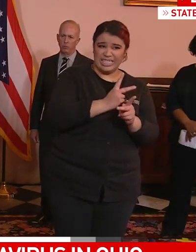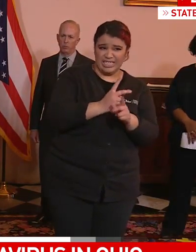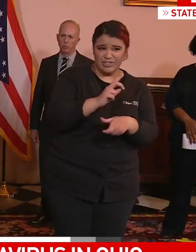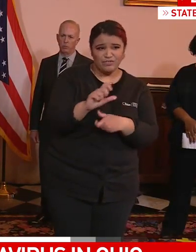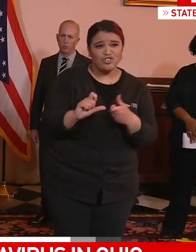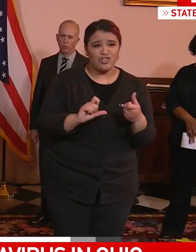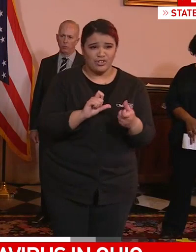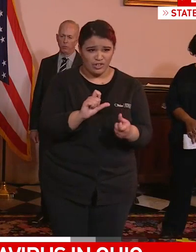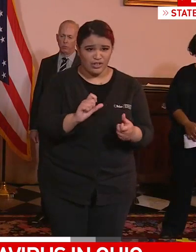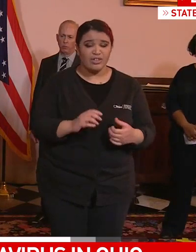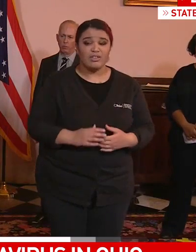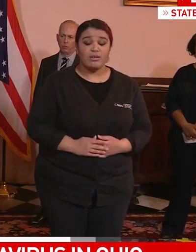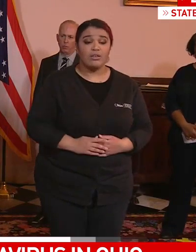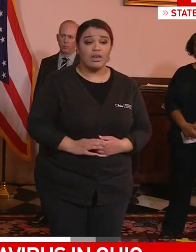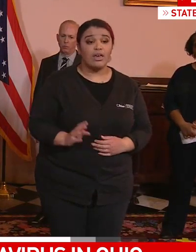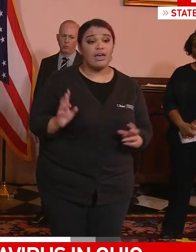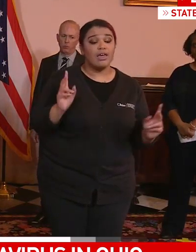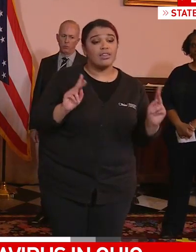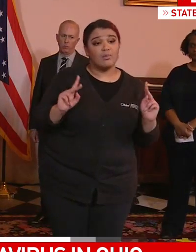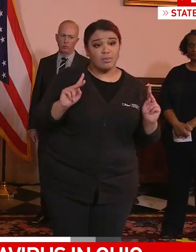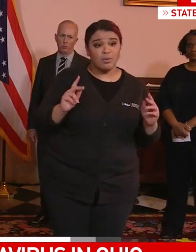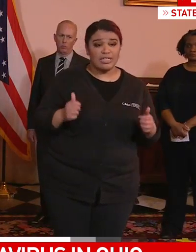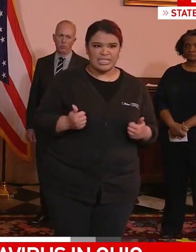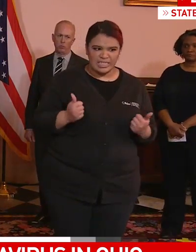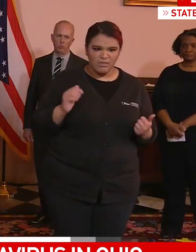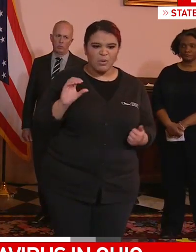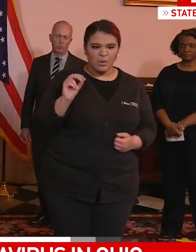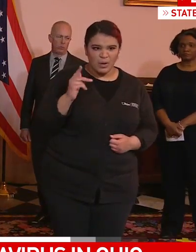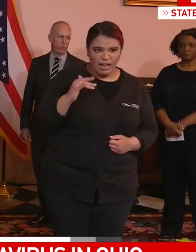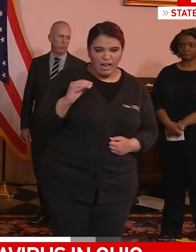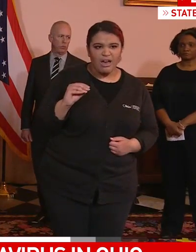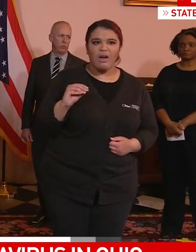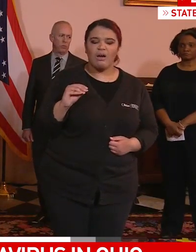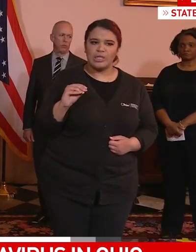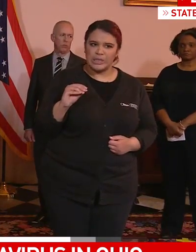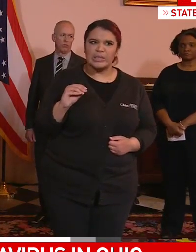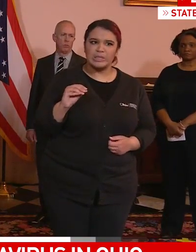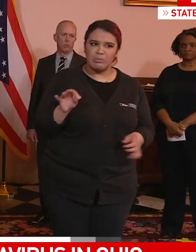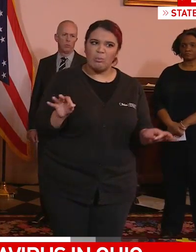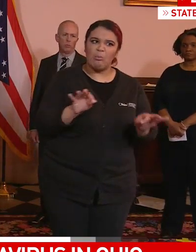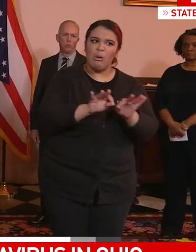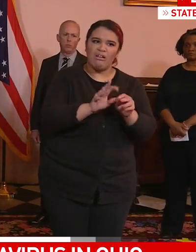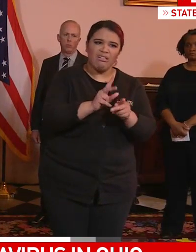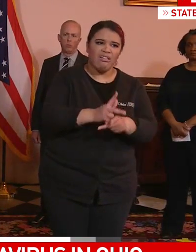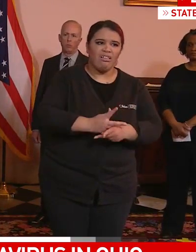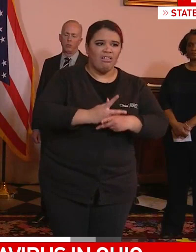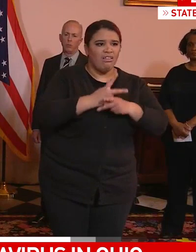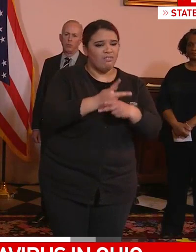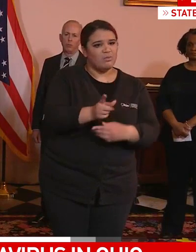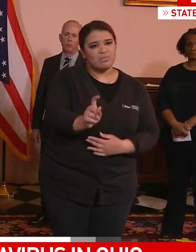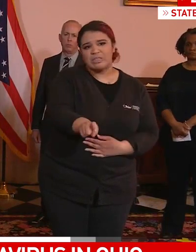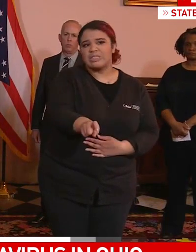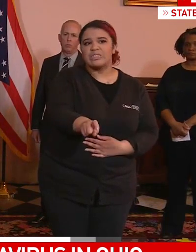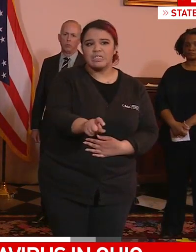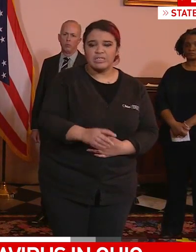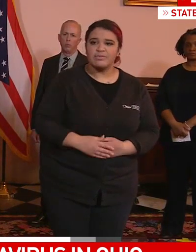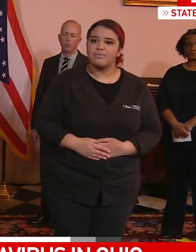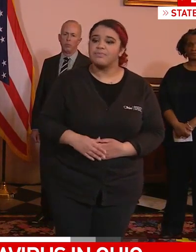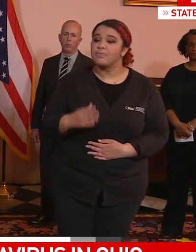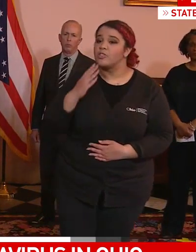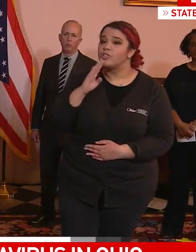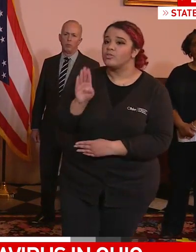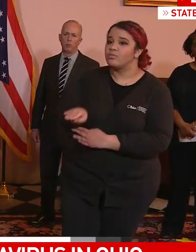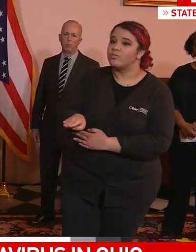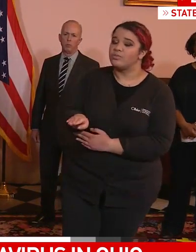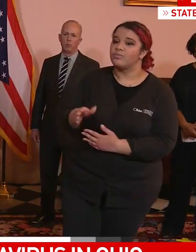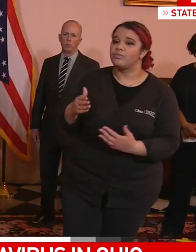and Ohioans who, particularly those in that situation, really need to be very, very, very careful. Good afternoon, Governor.